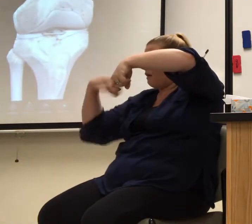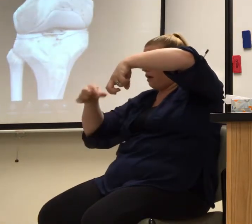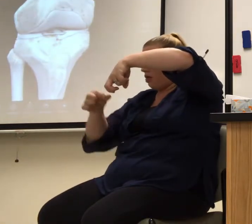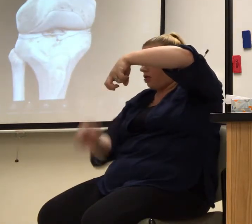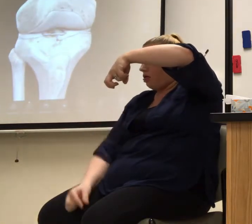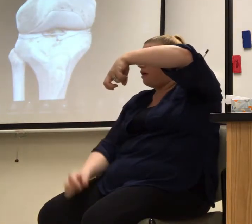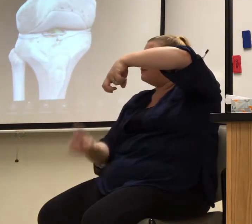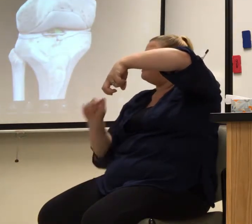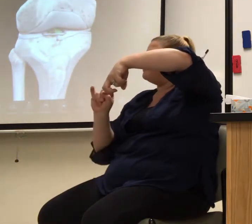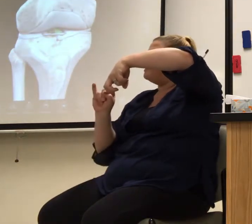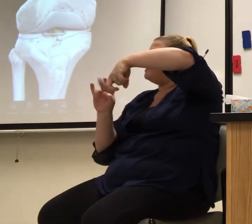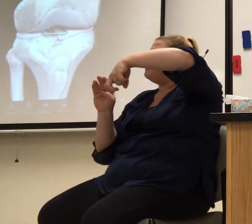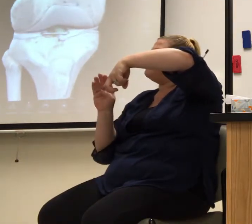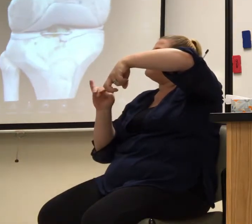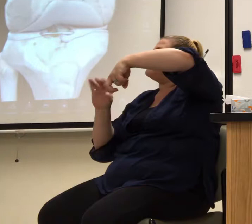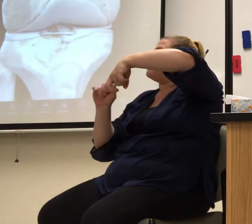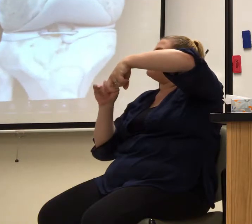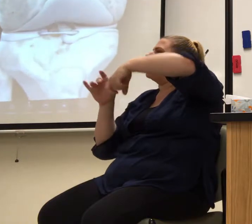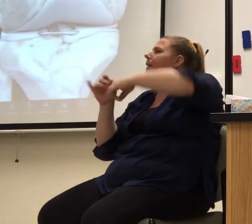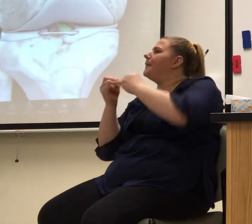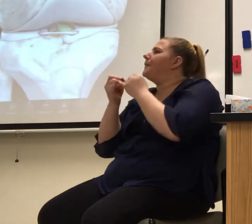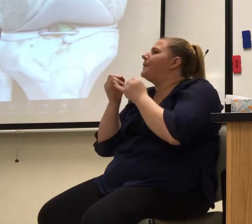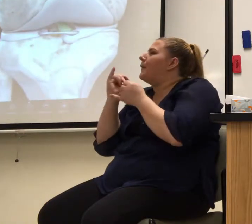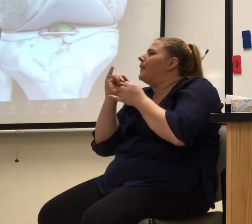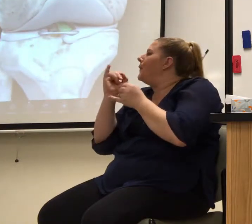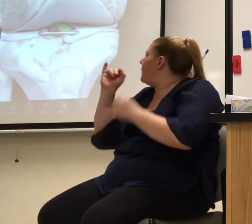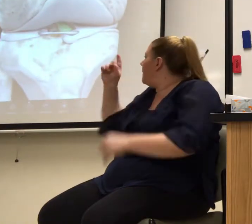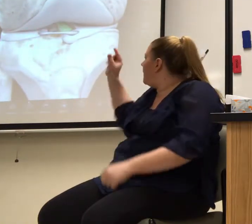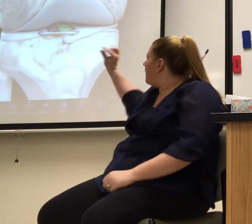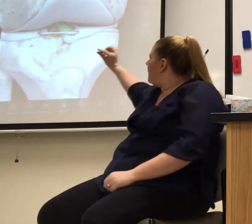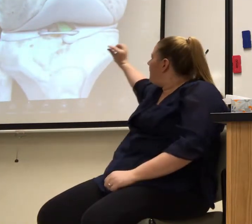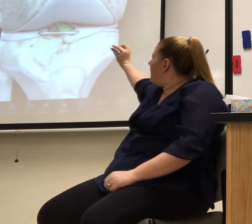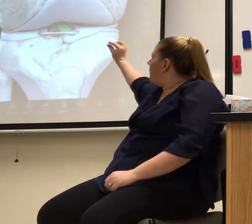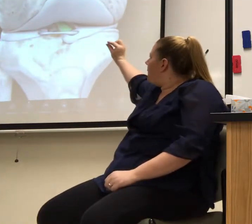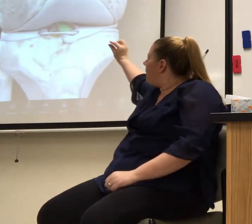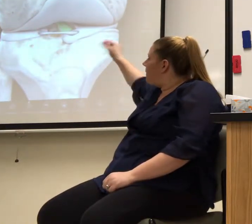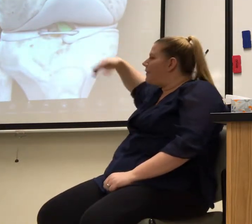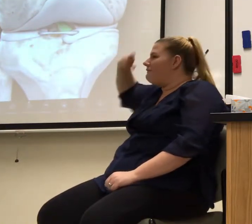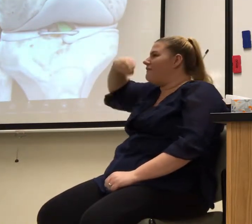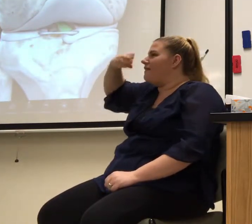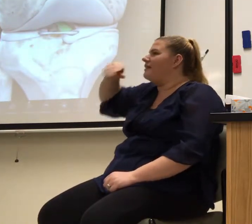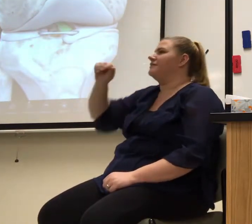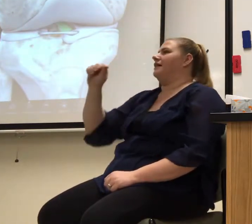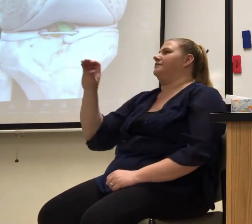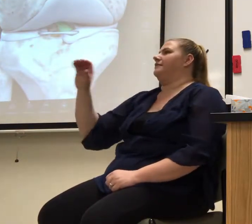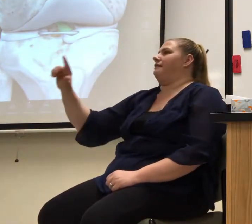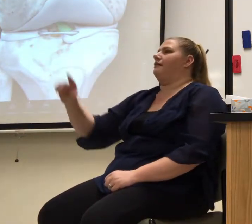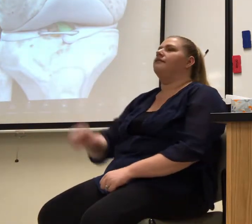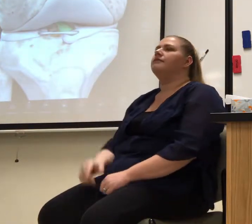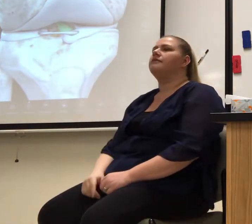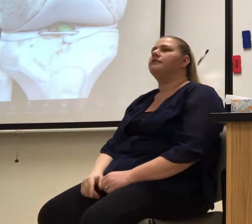So that little sliver of green in the front is the ACL. Yeah, question? Aren't